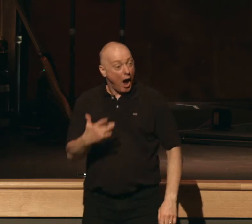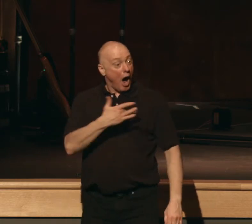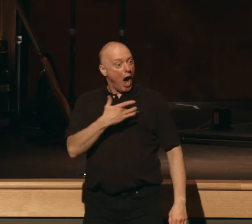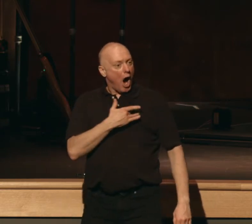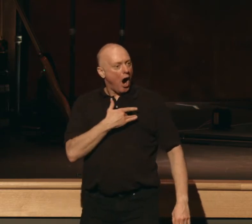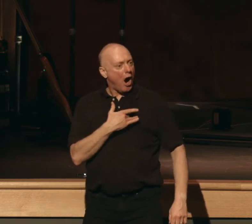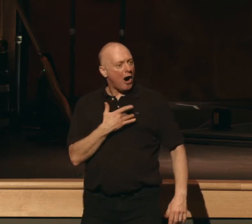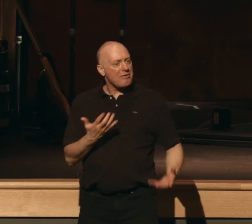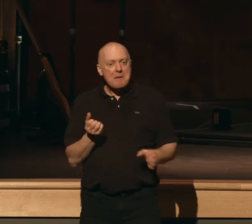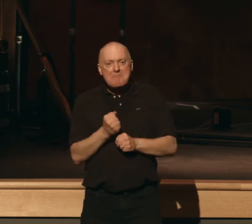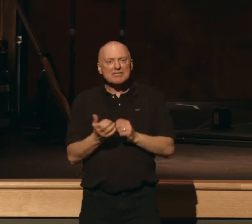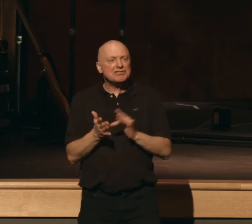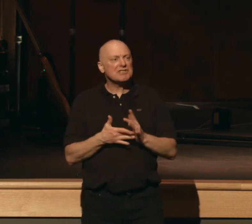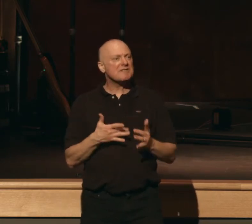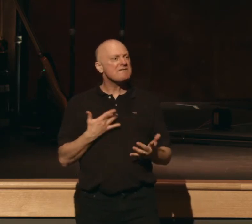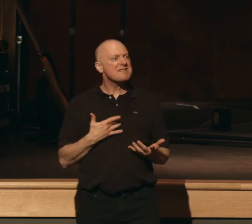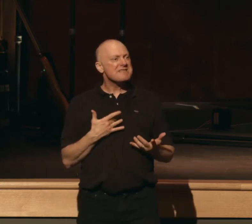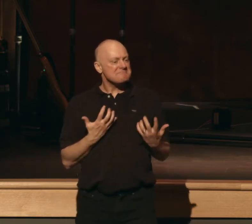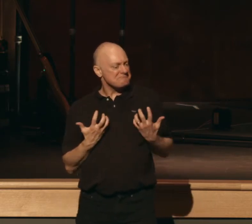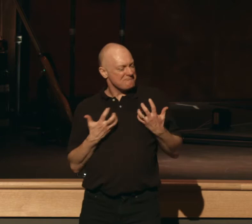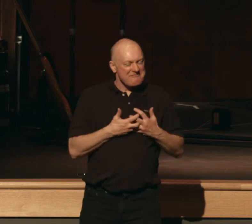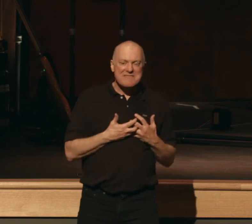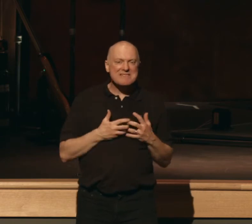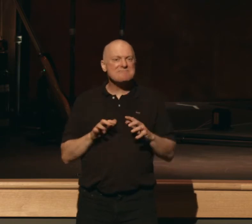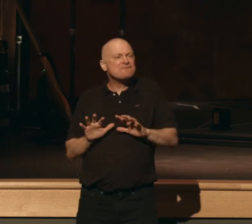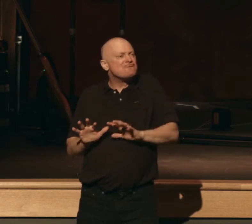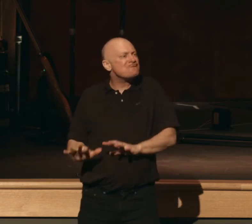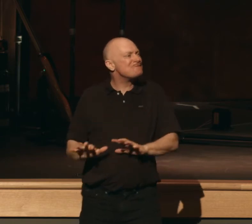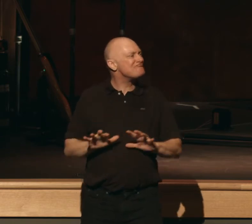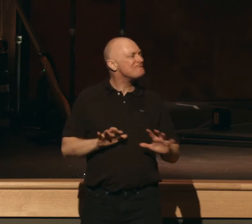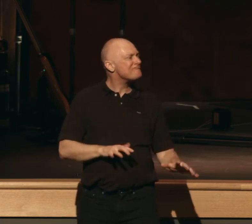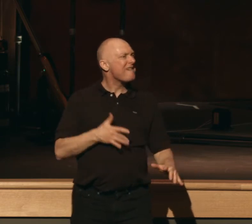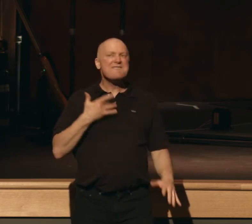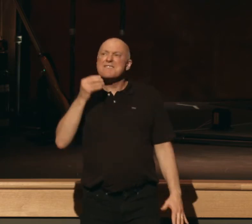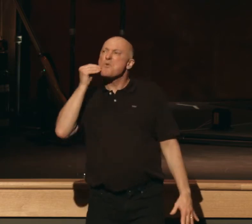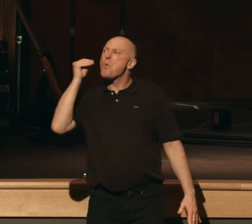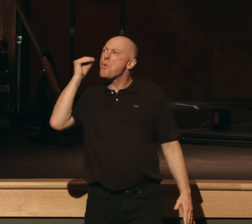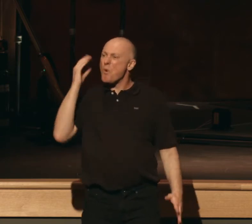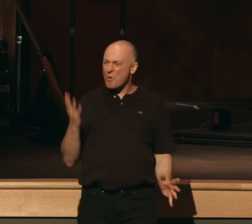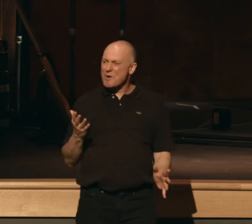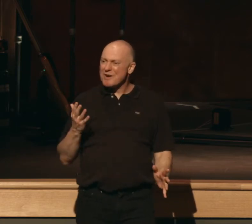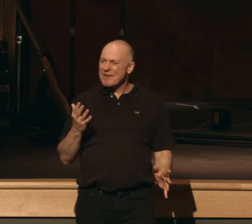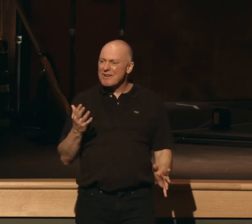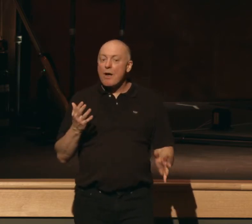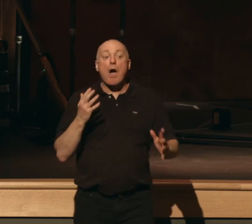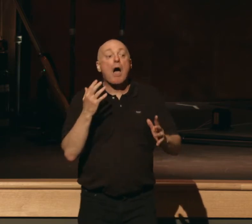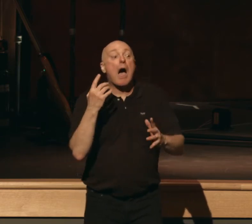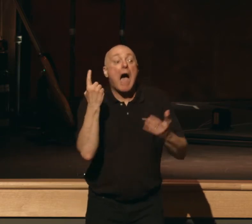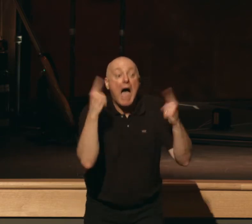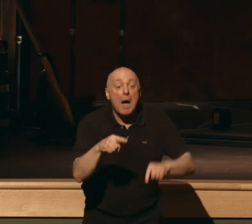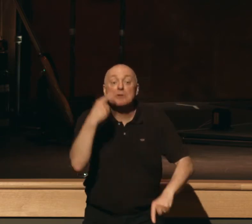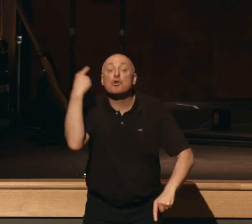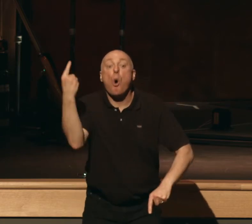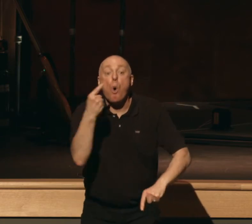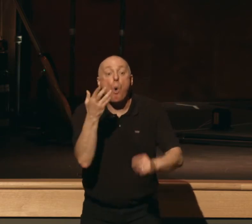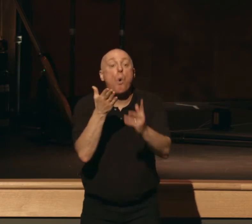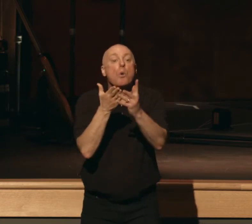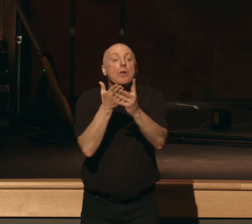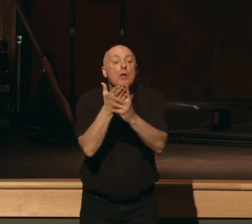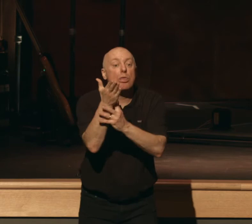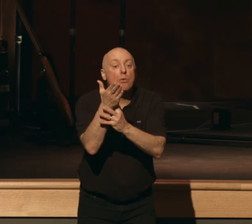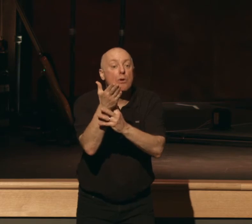like that, a heart that is a suitable dwelling place for Christ, comes about only through